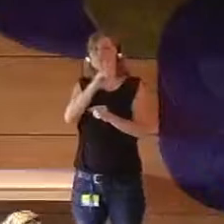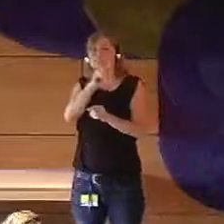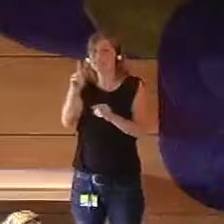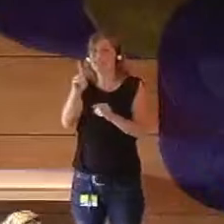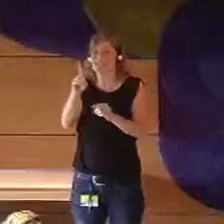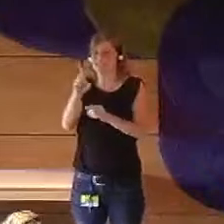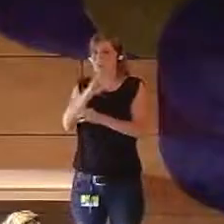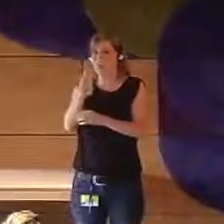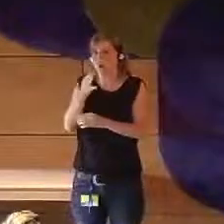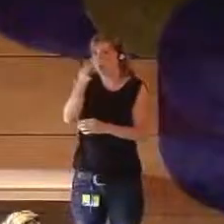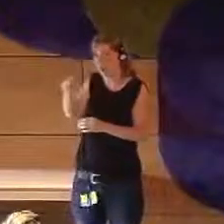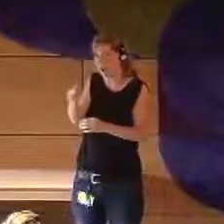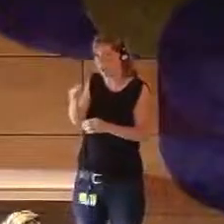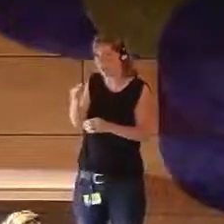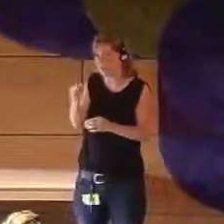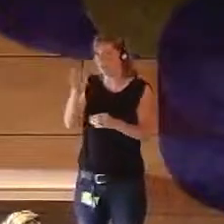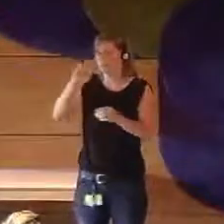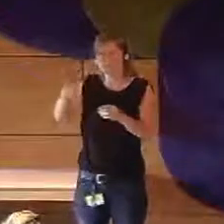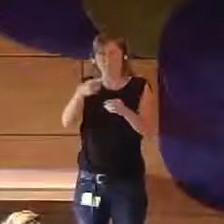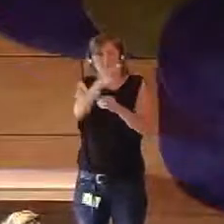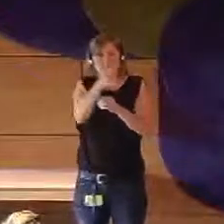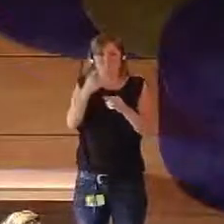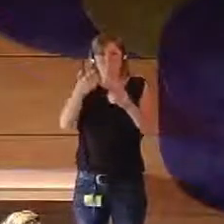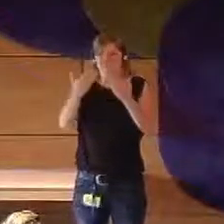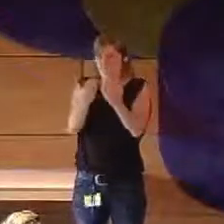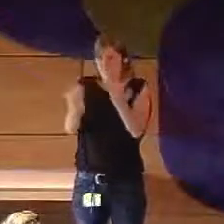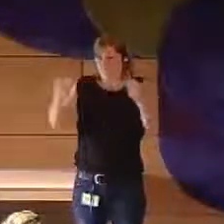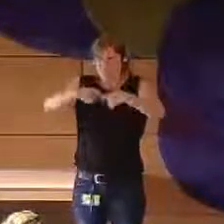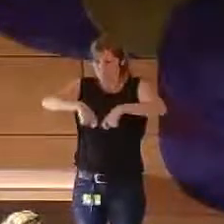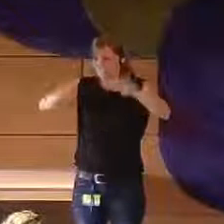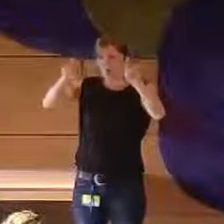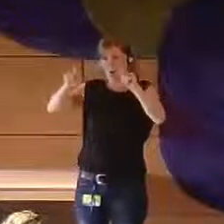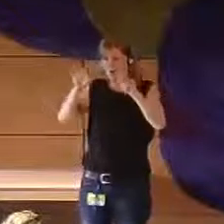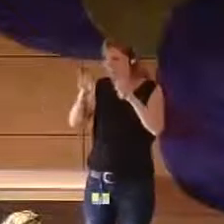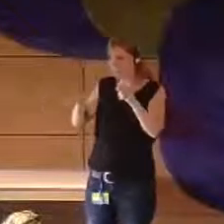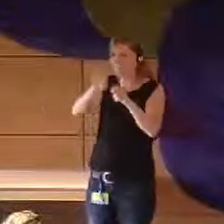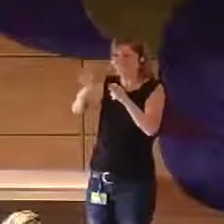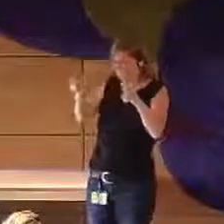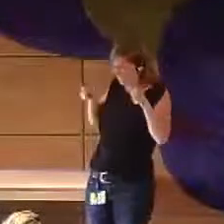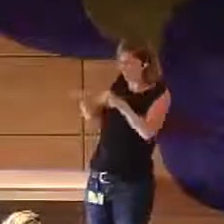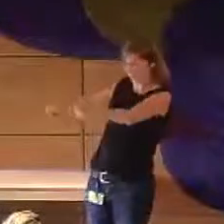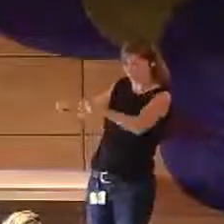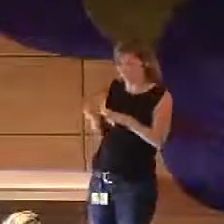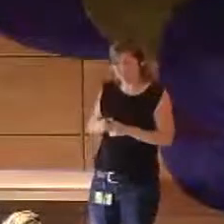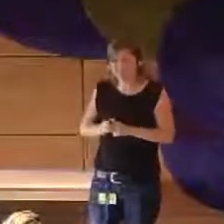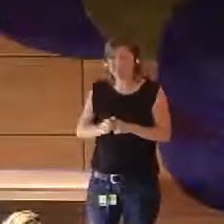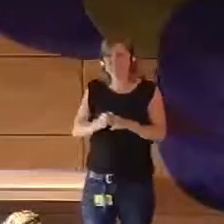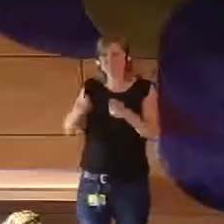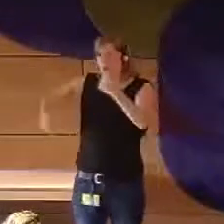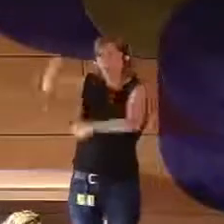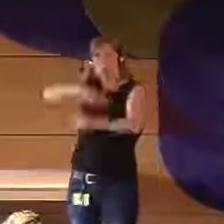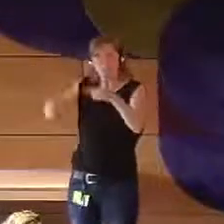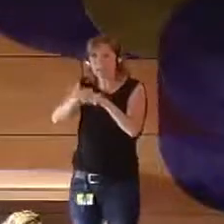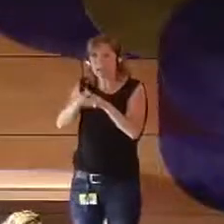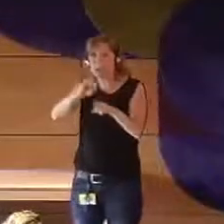out of England. David would argue it was to keep the English out of Wales. Now, unfortunately, if things